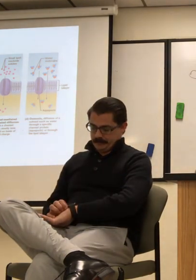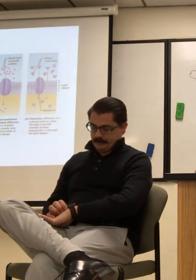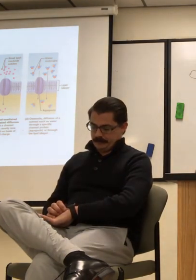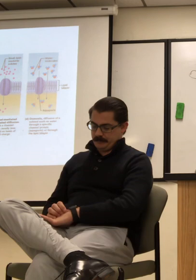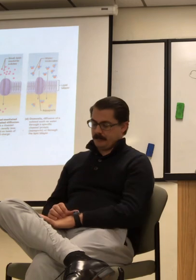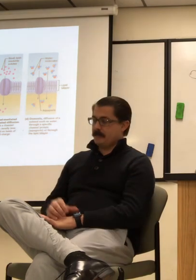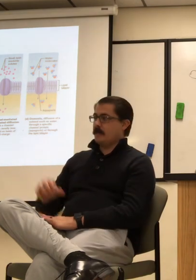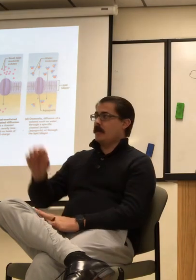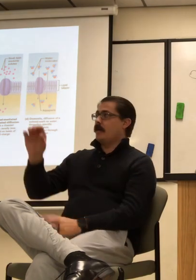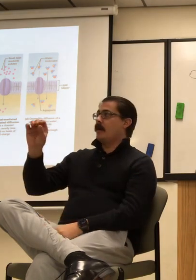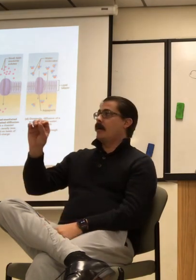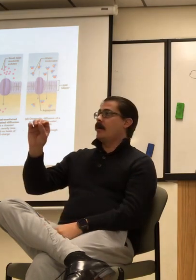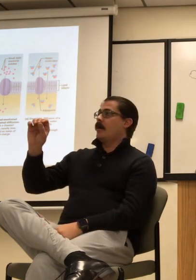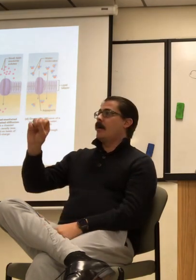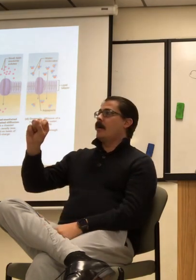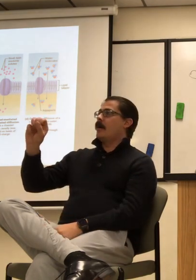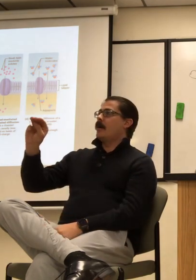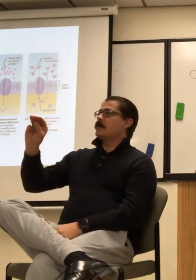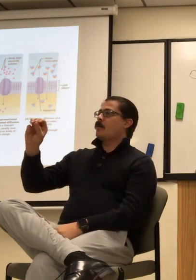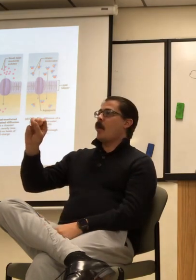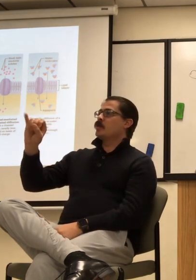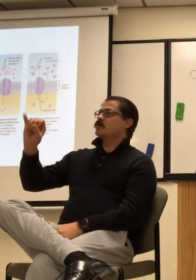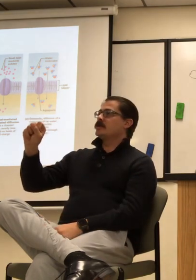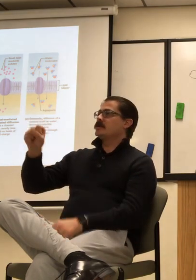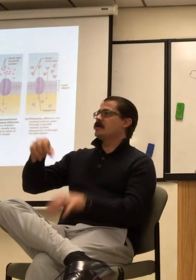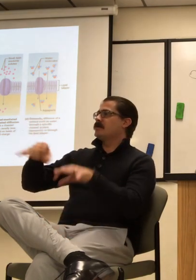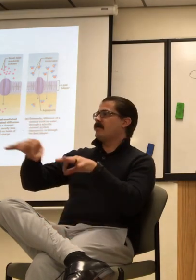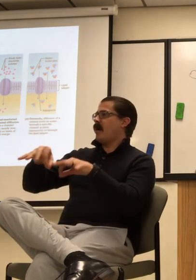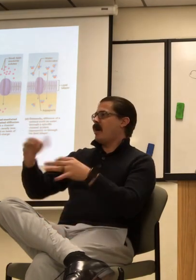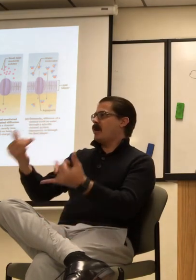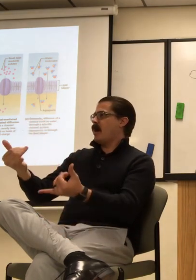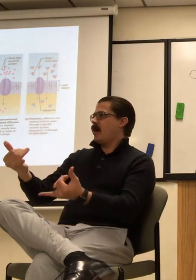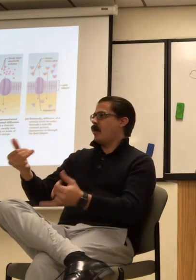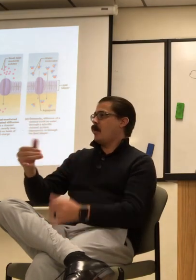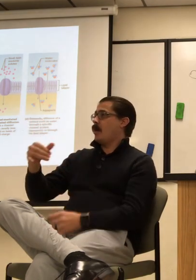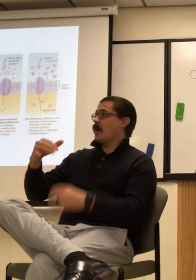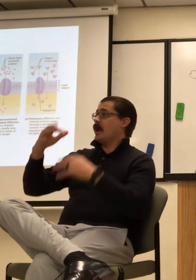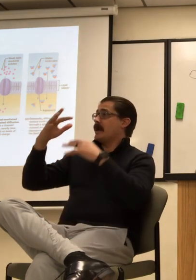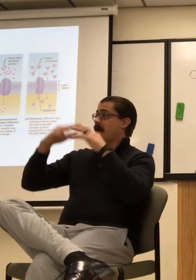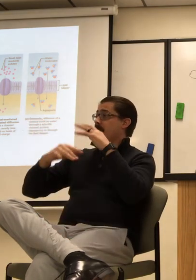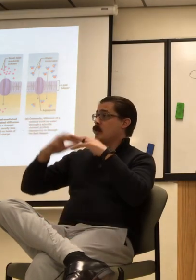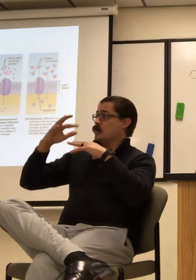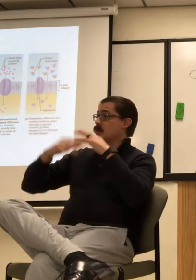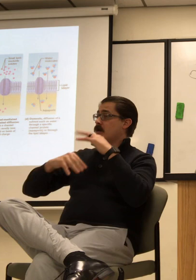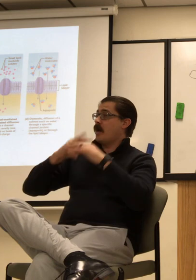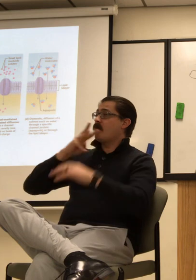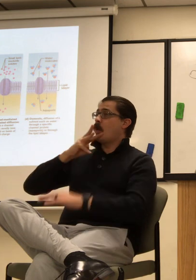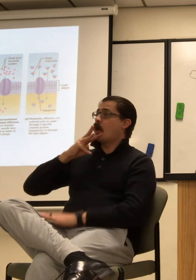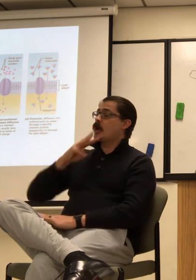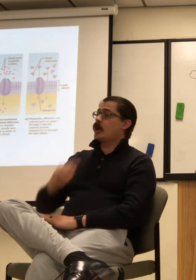Okay, osmosis, I'll just define it simply now, we'll get into it. It's the diffusion of water.